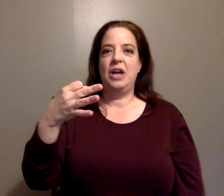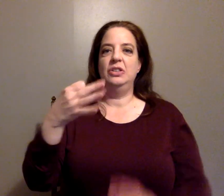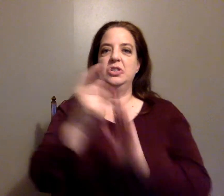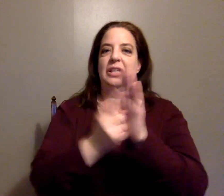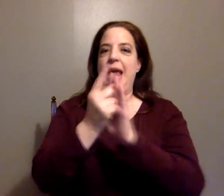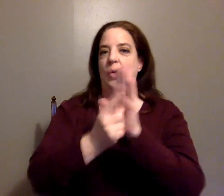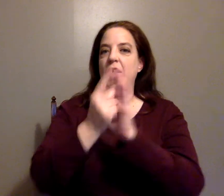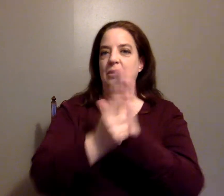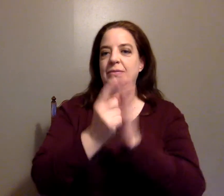$9 an hour.